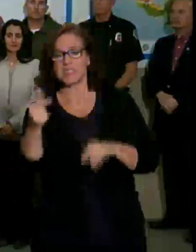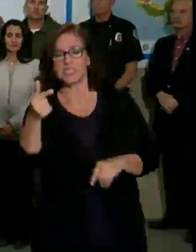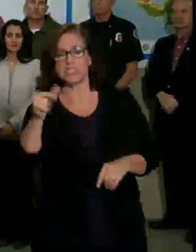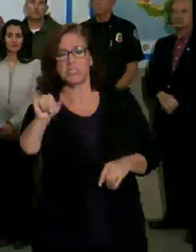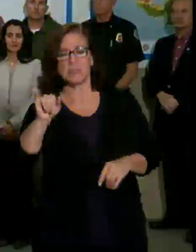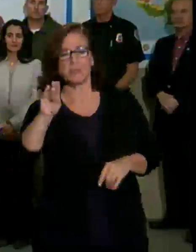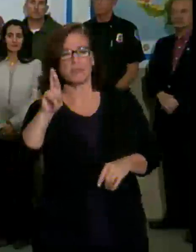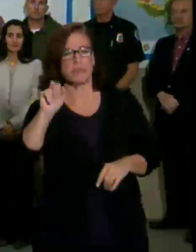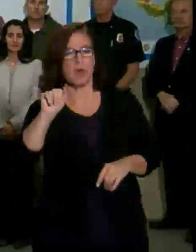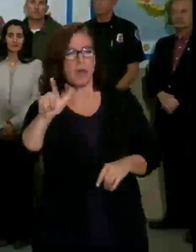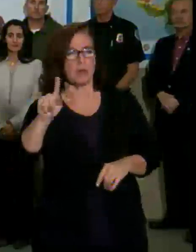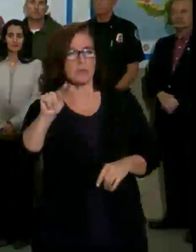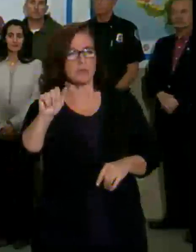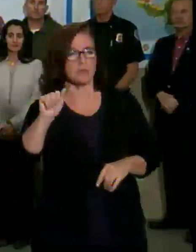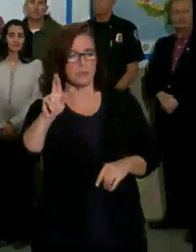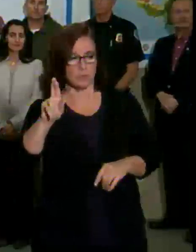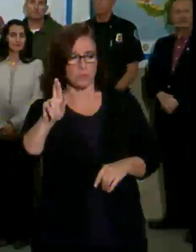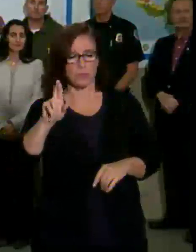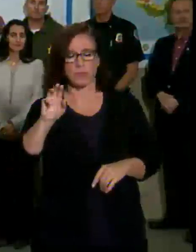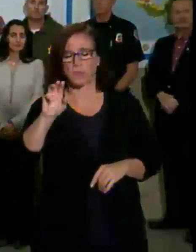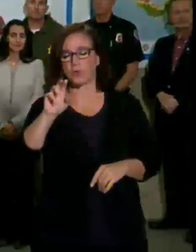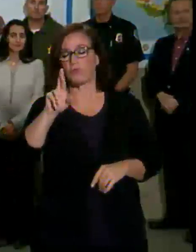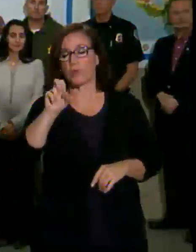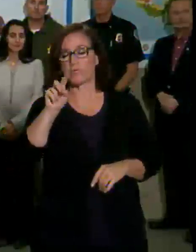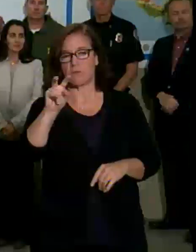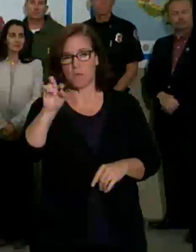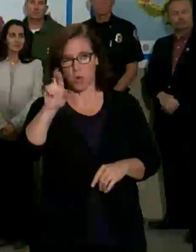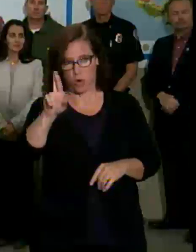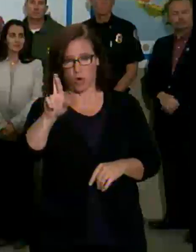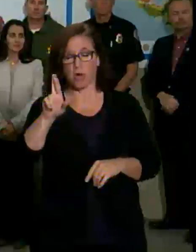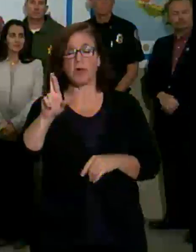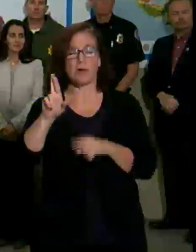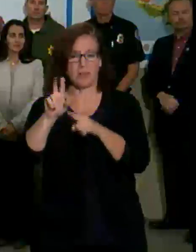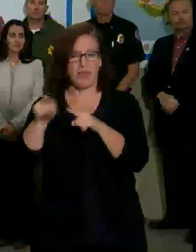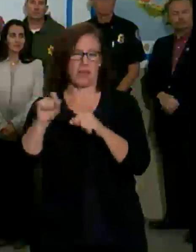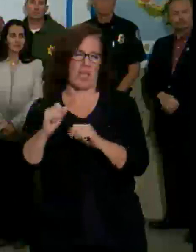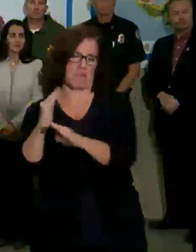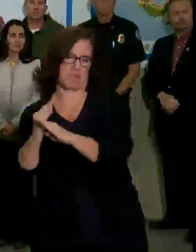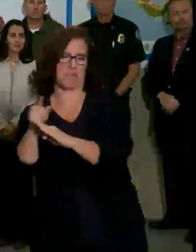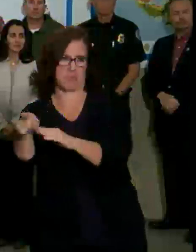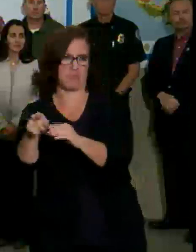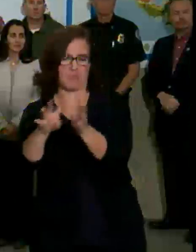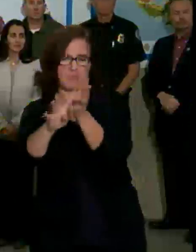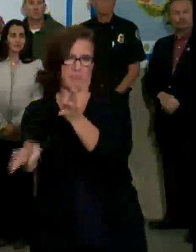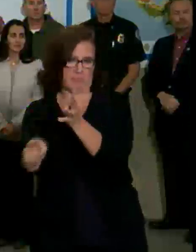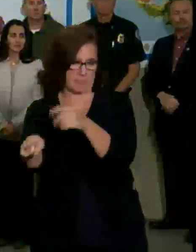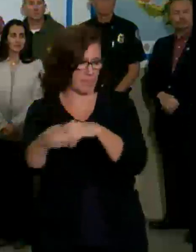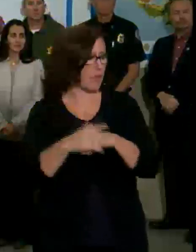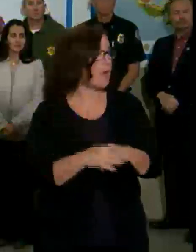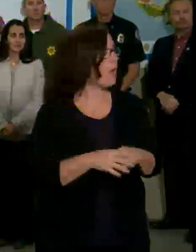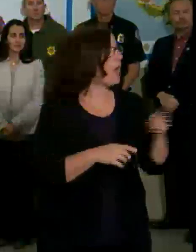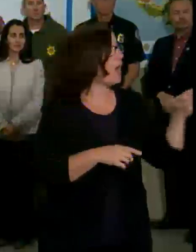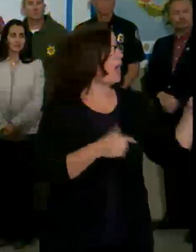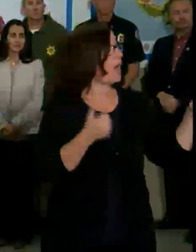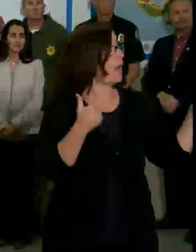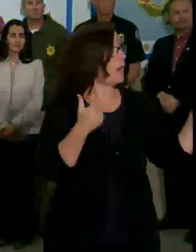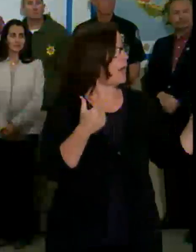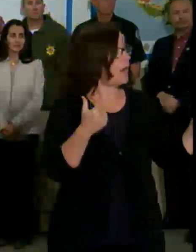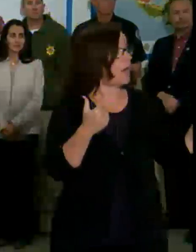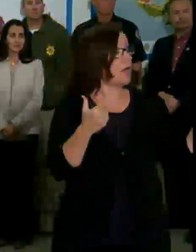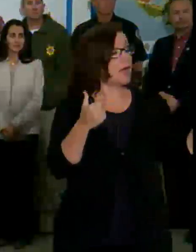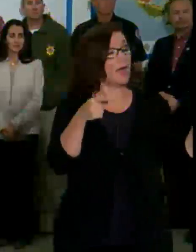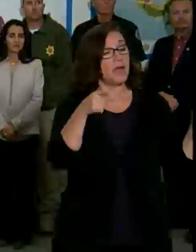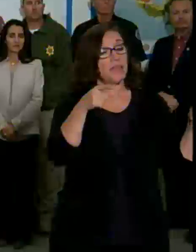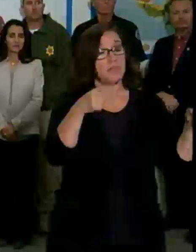spread in the Santa Ynez drainage. There is the area which was burned in the Zaca fire about 10 years ago. Is a large chunk of the fire headed